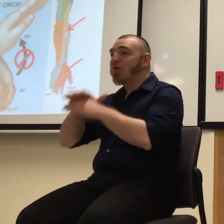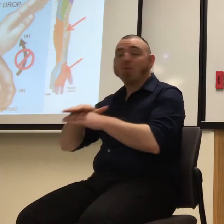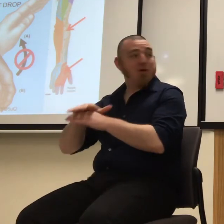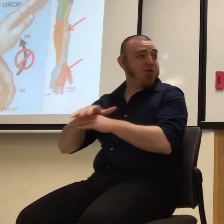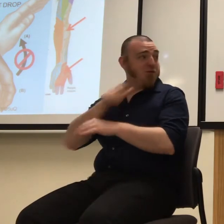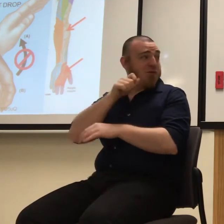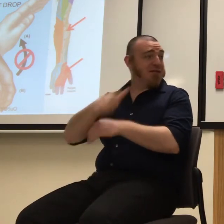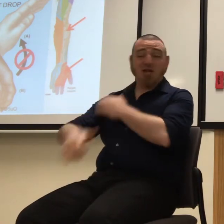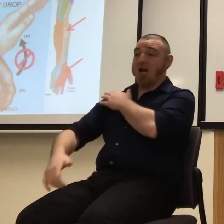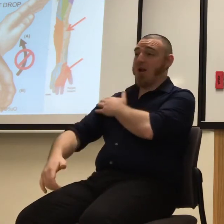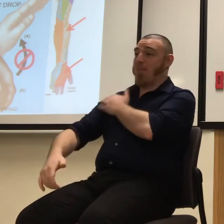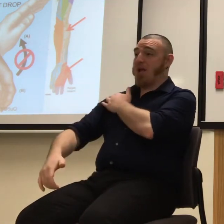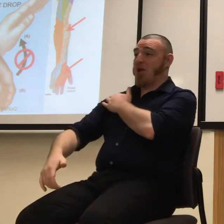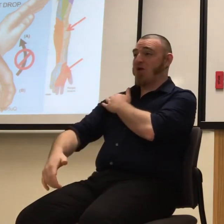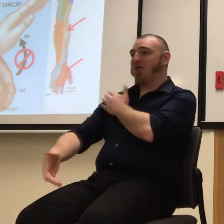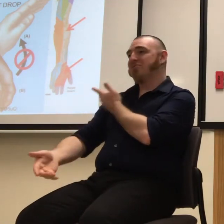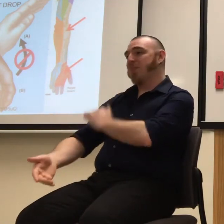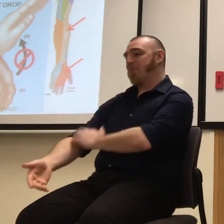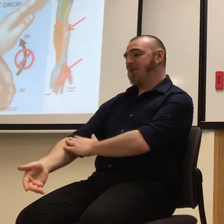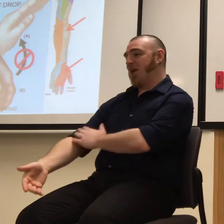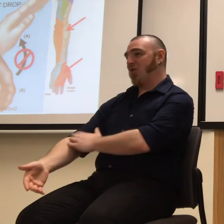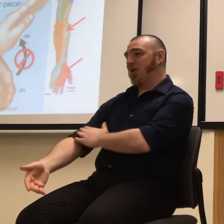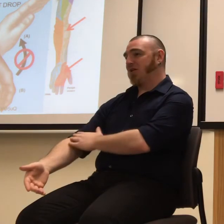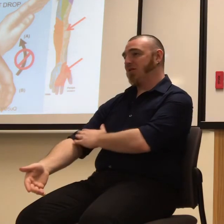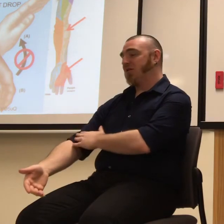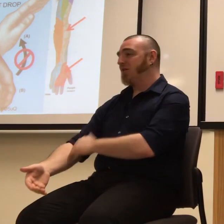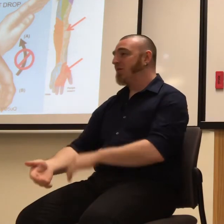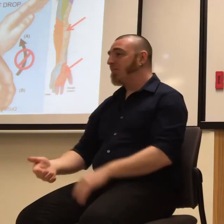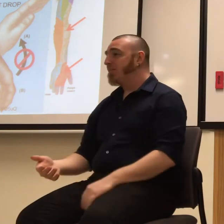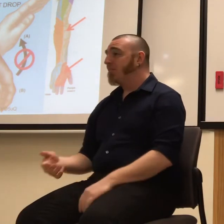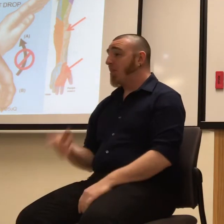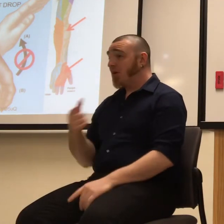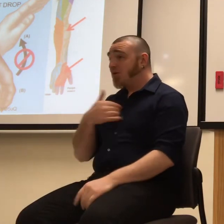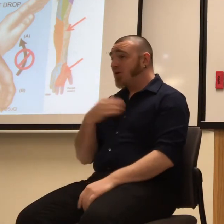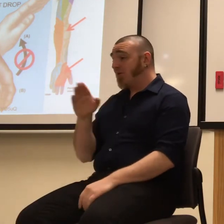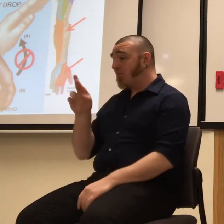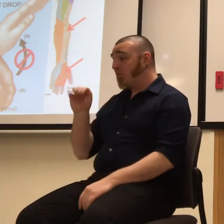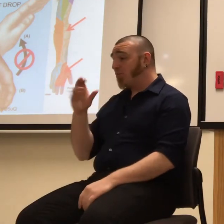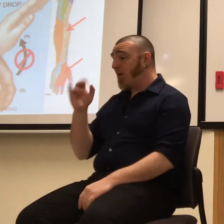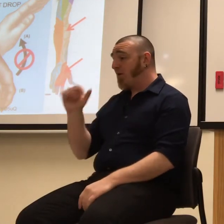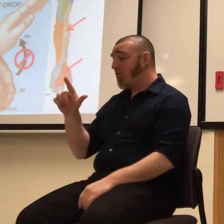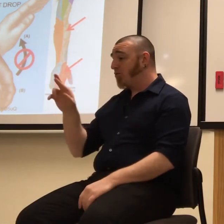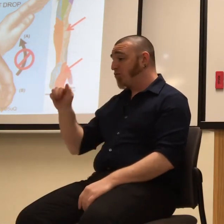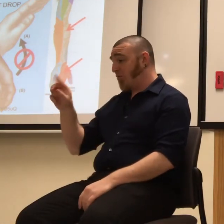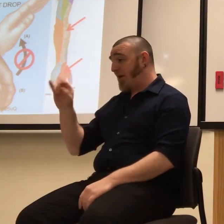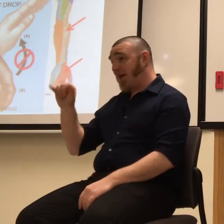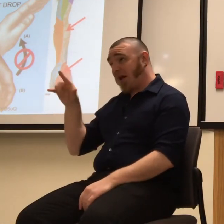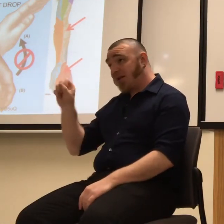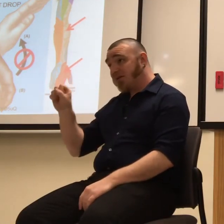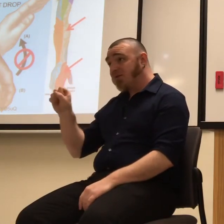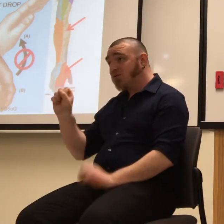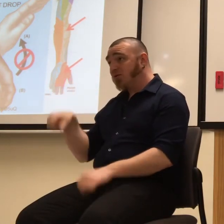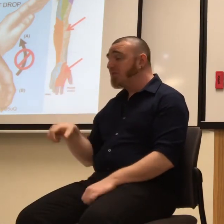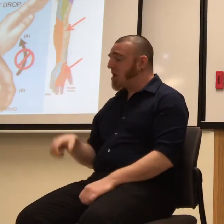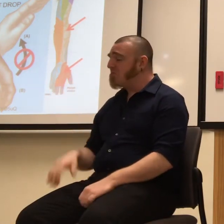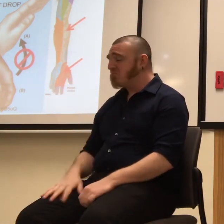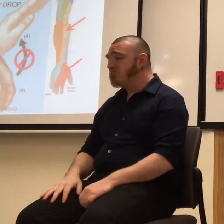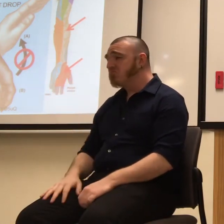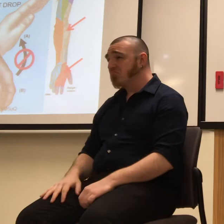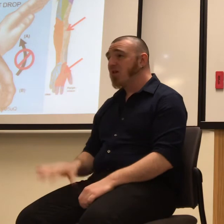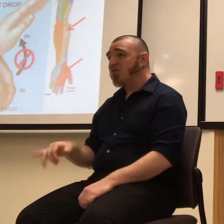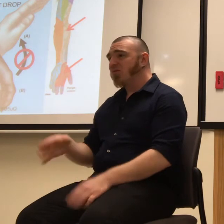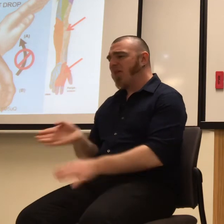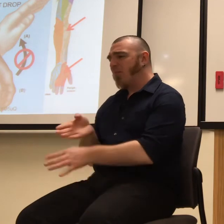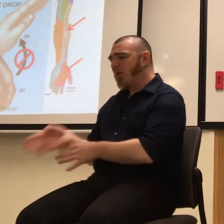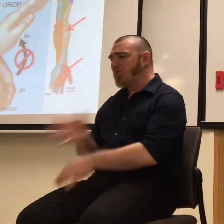It was probably down further. Supinator's down there. Did she have brachioradialis? Yeah, she had that for the most part, so that branch was